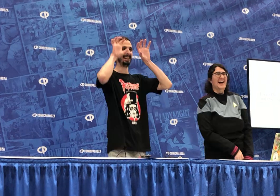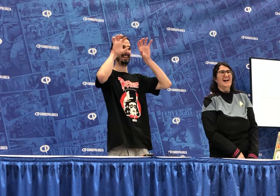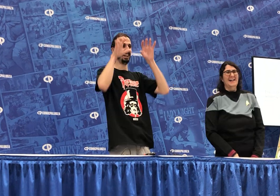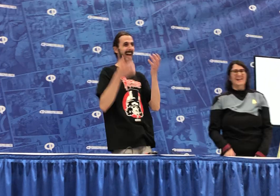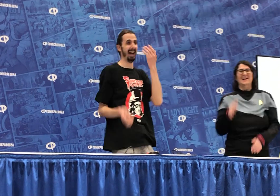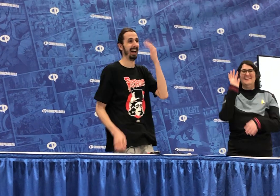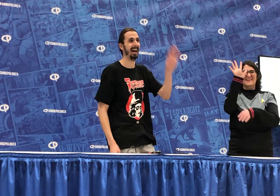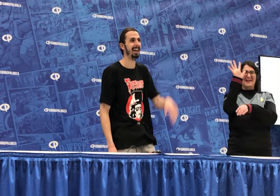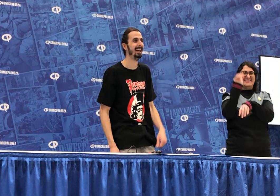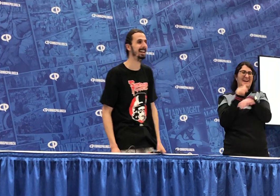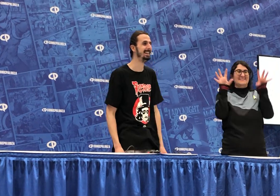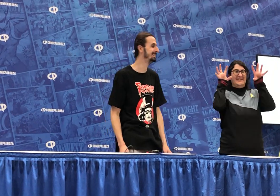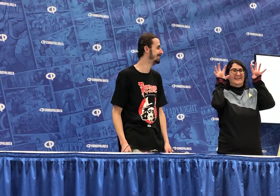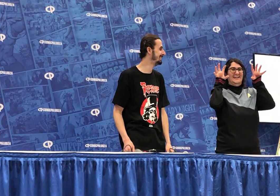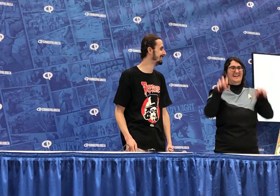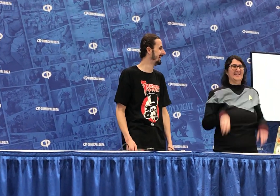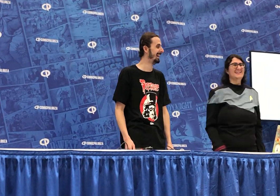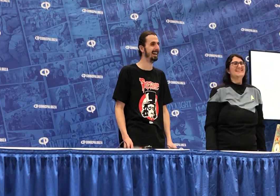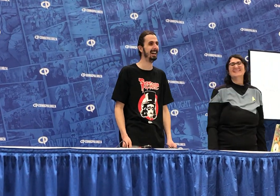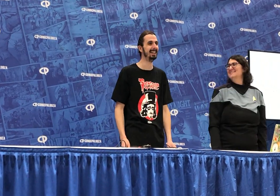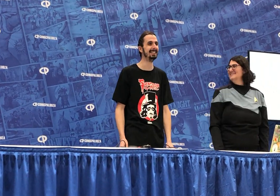then kind of like scary, I don't know, monster.